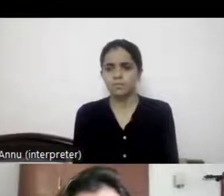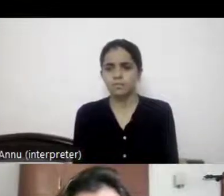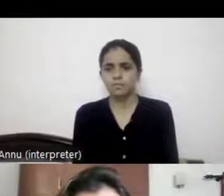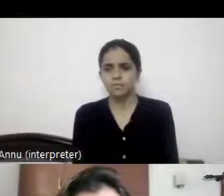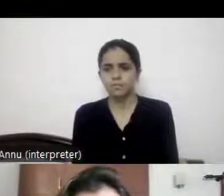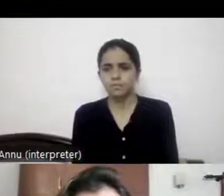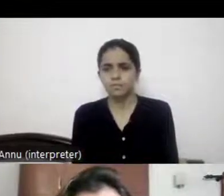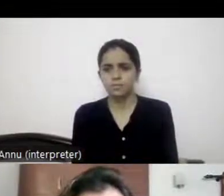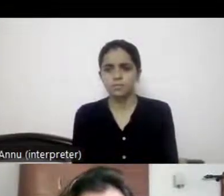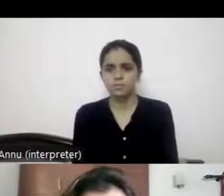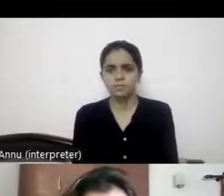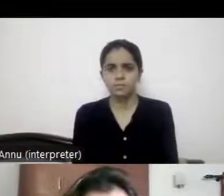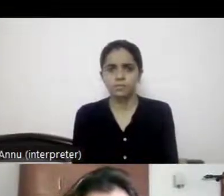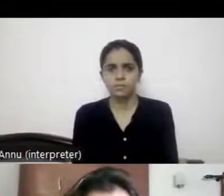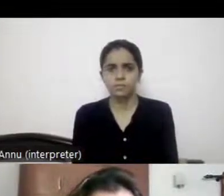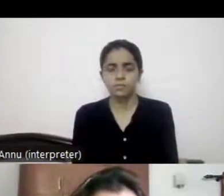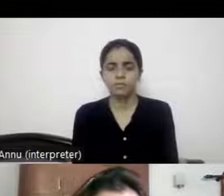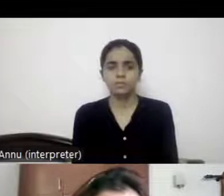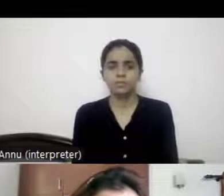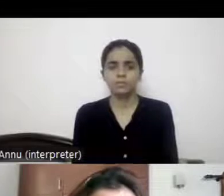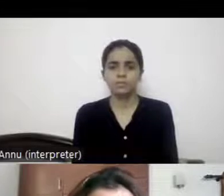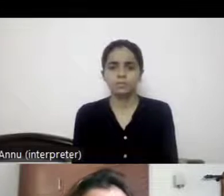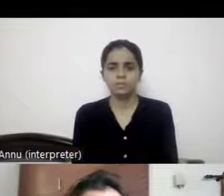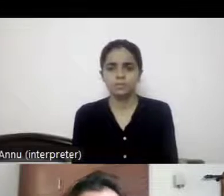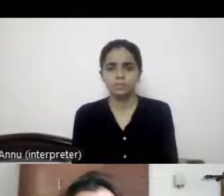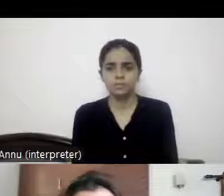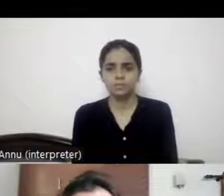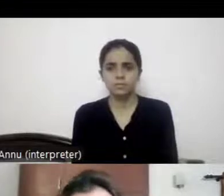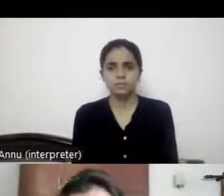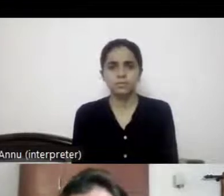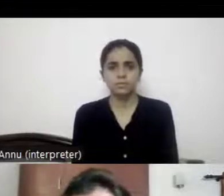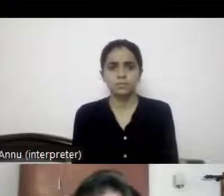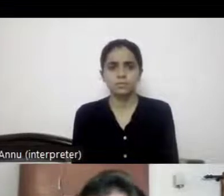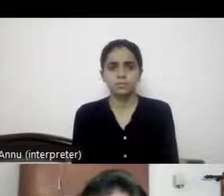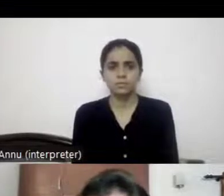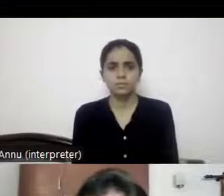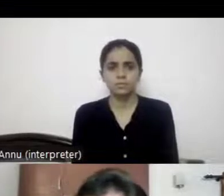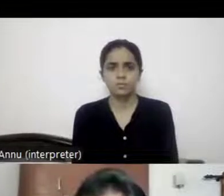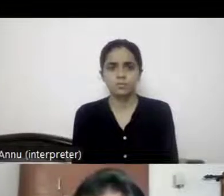From beginning out there itself. Yeah, sorry.